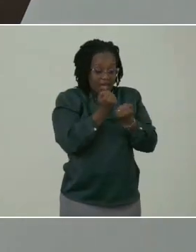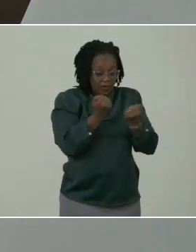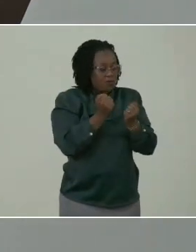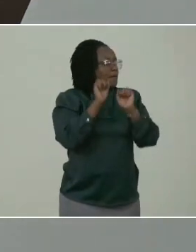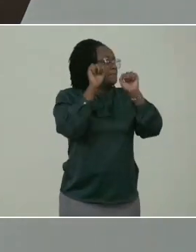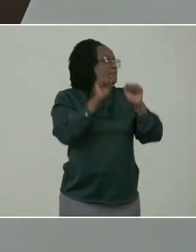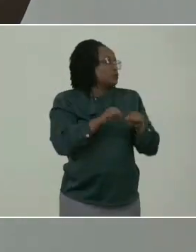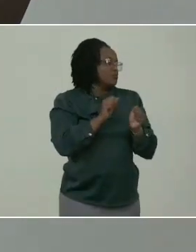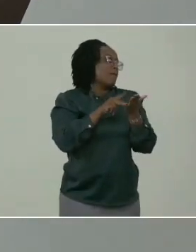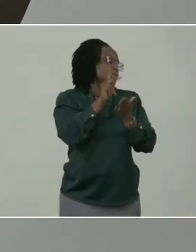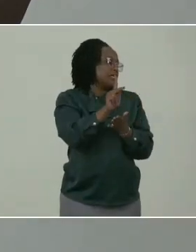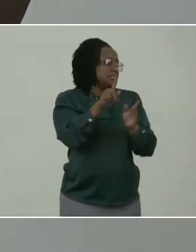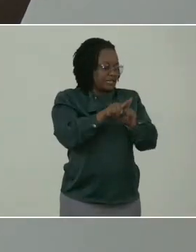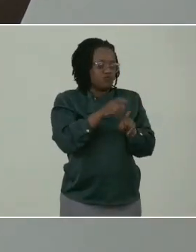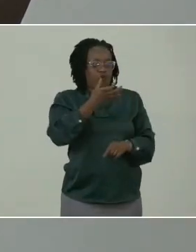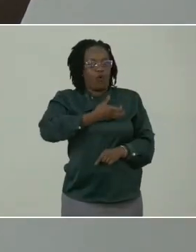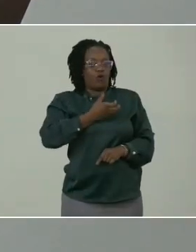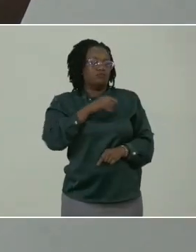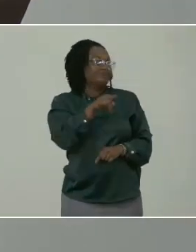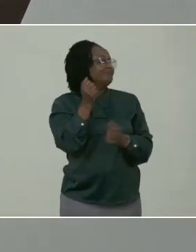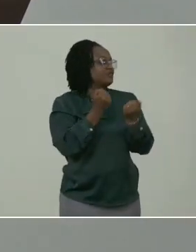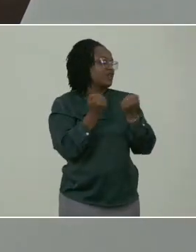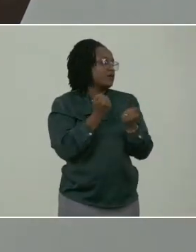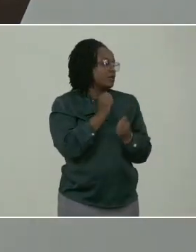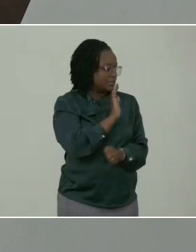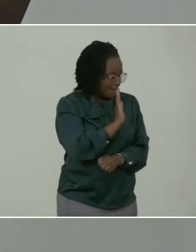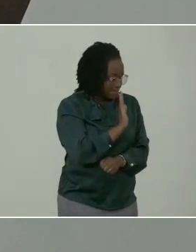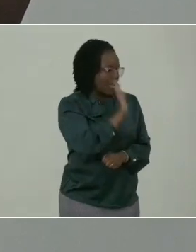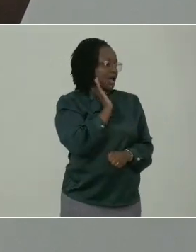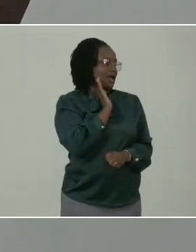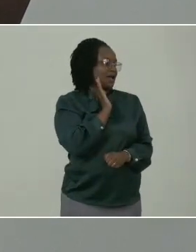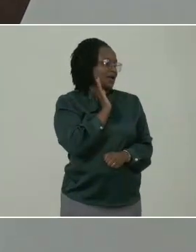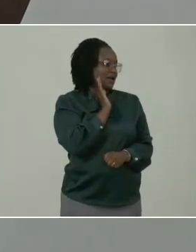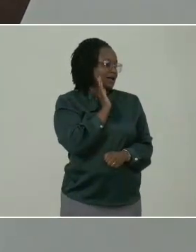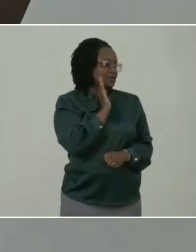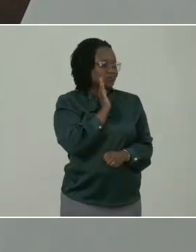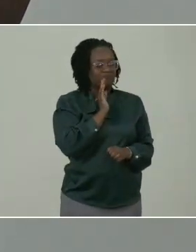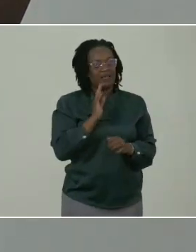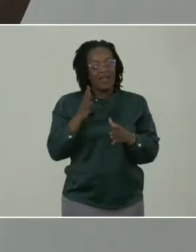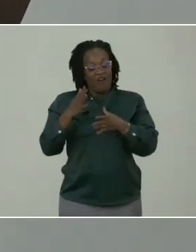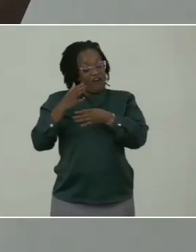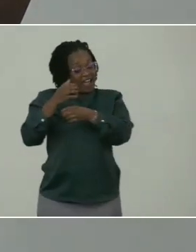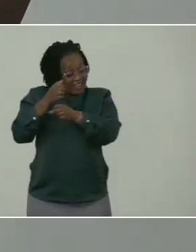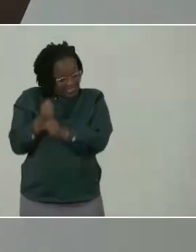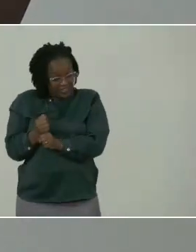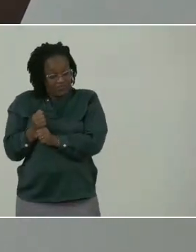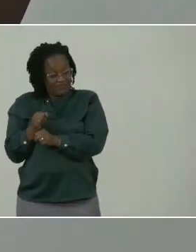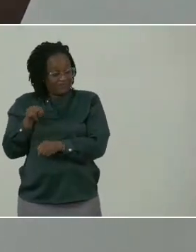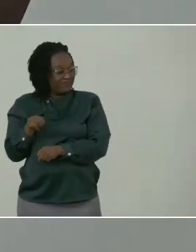An organization is not allowed to import a vehicle.